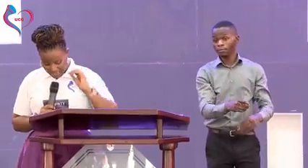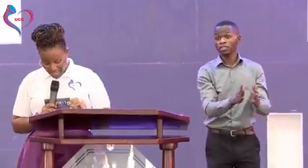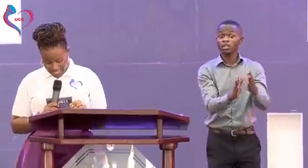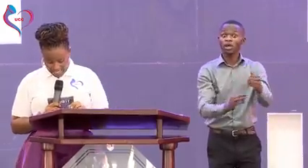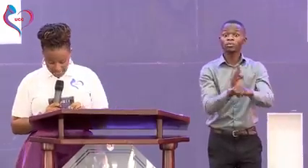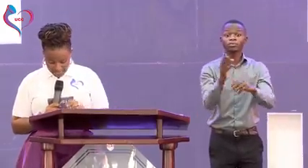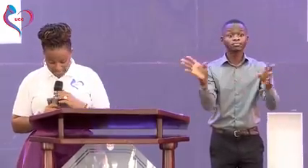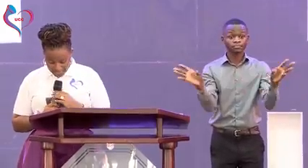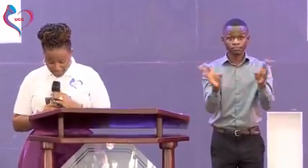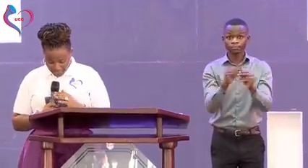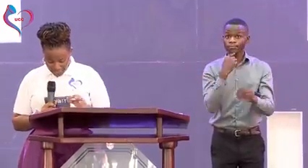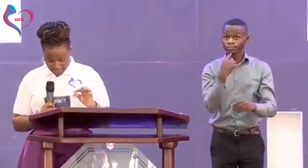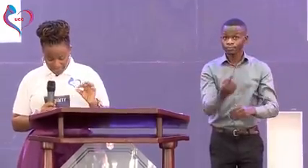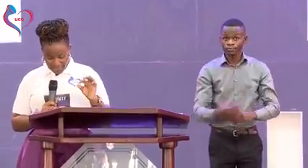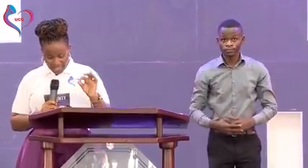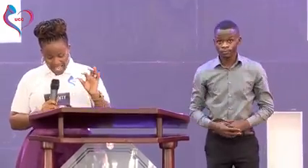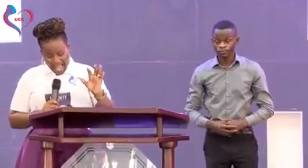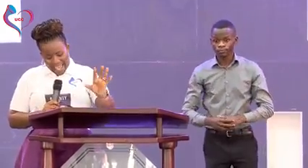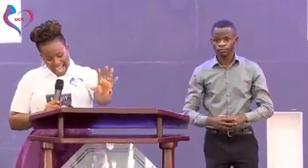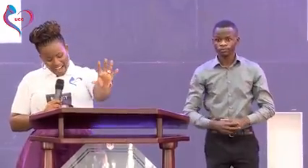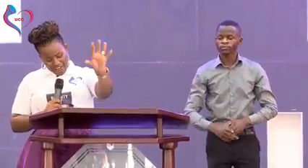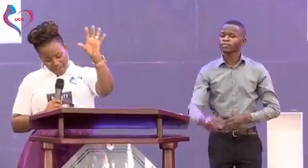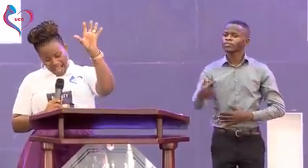he says finally, Nagamba mukusembayo.